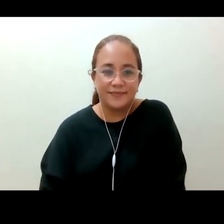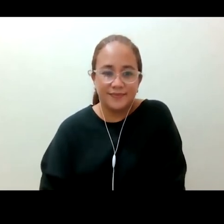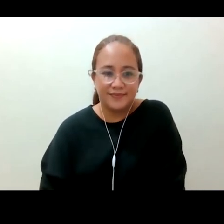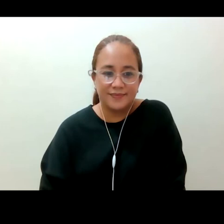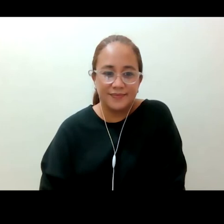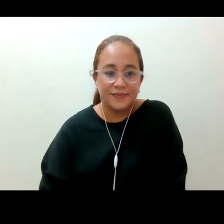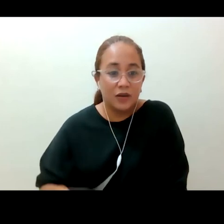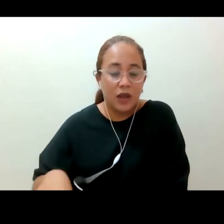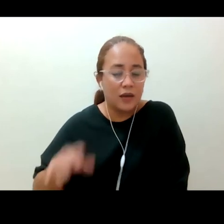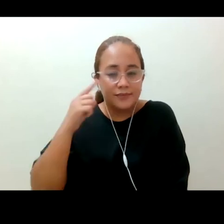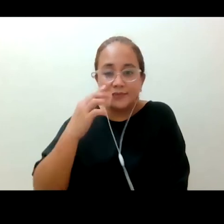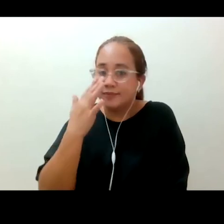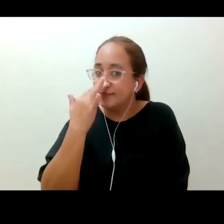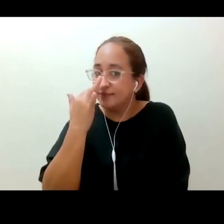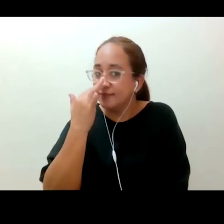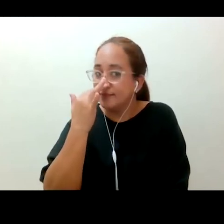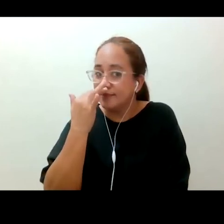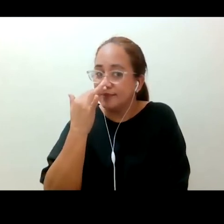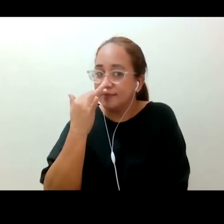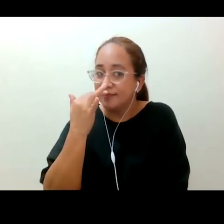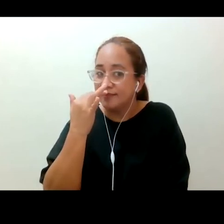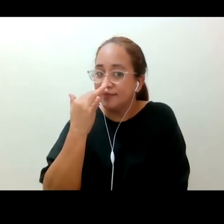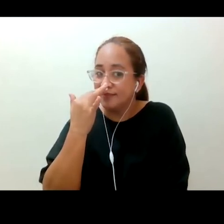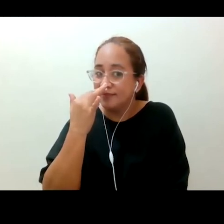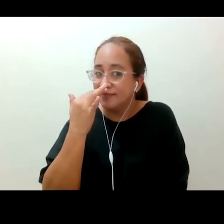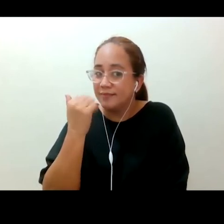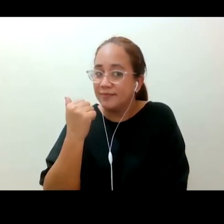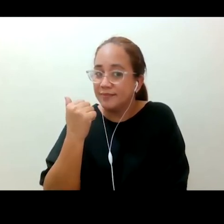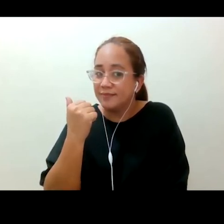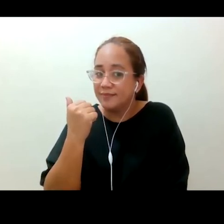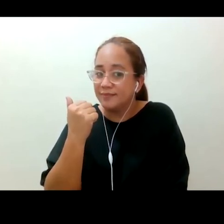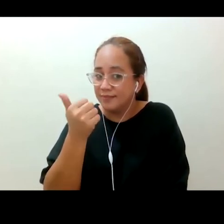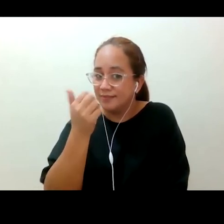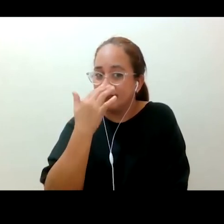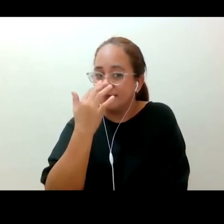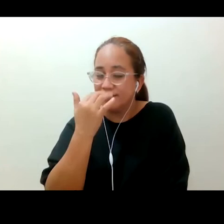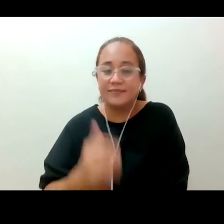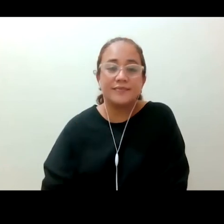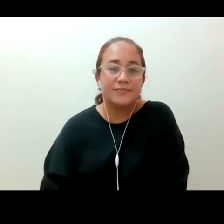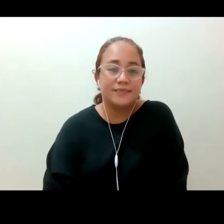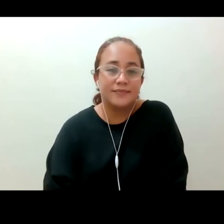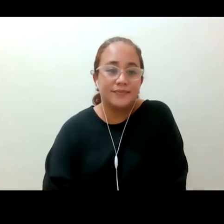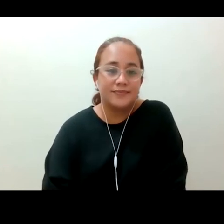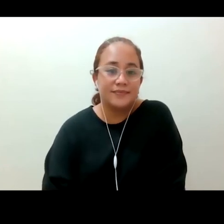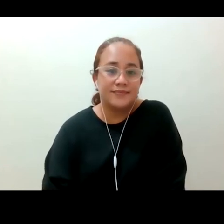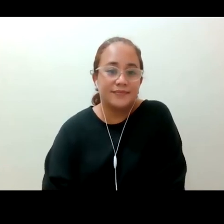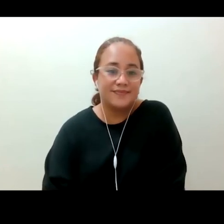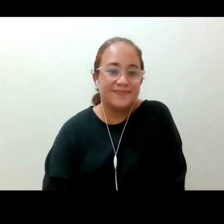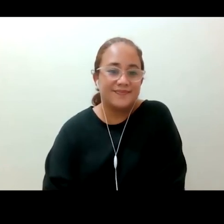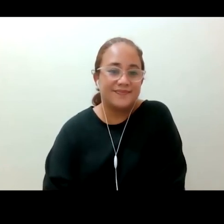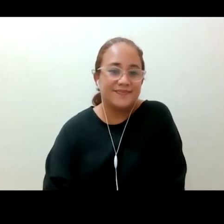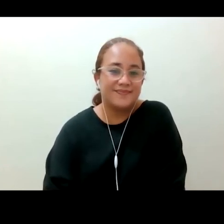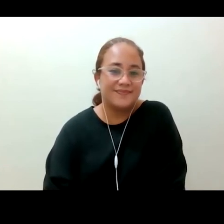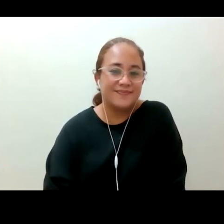Okay. Nat has his hand up. Nat. Yes, Nat. And Yami has her hand up.